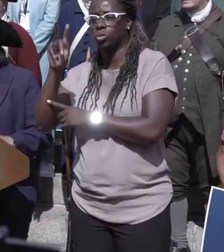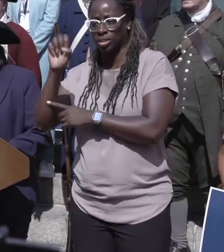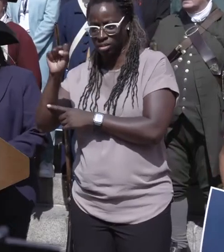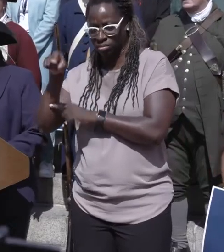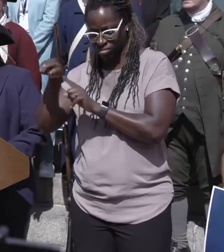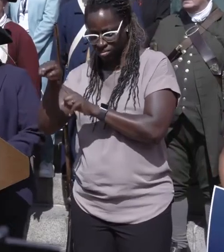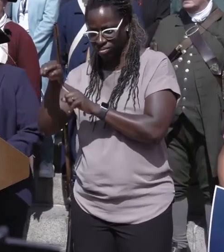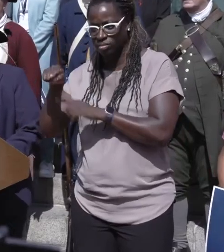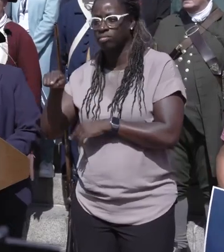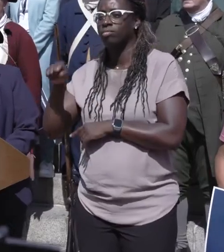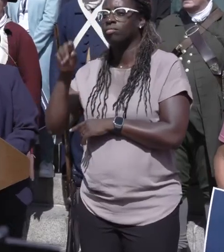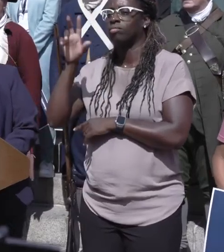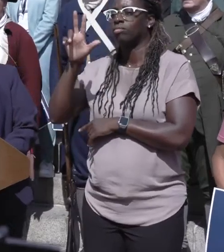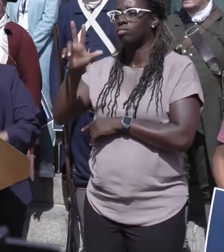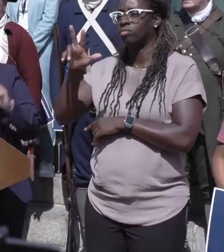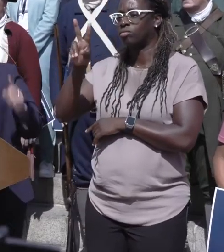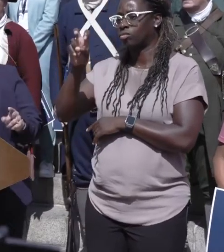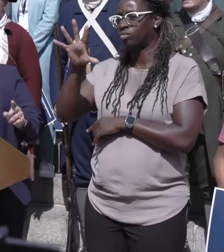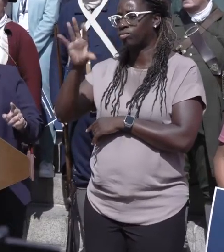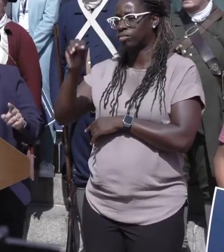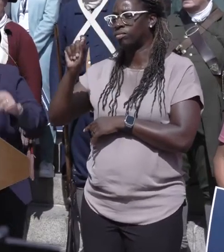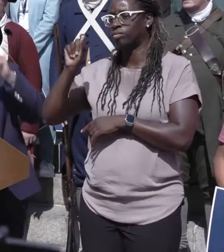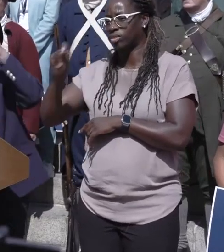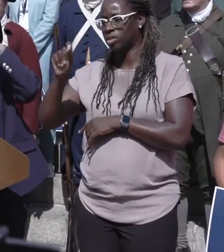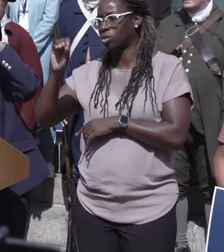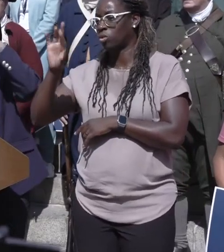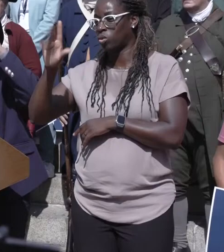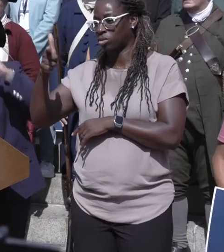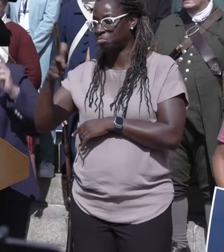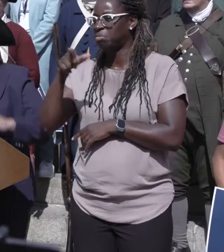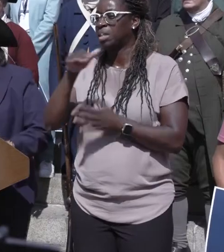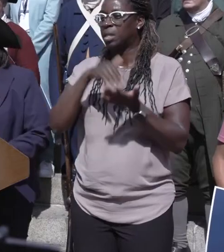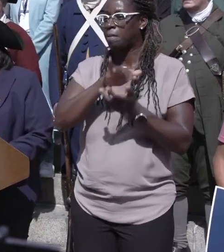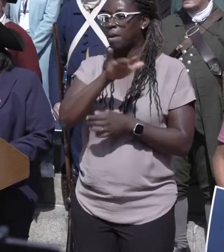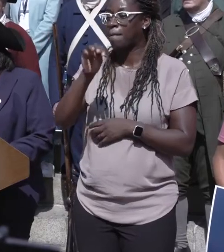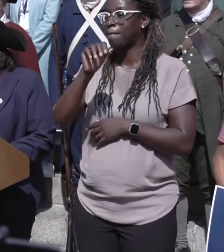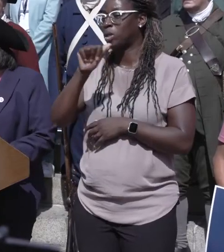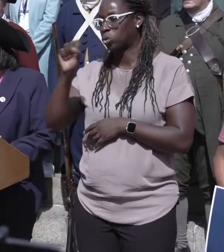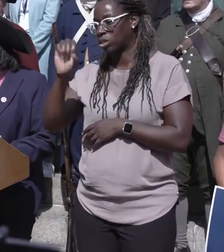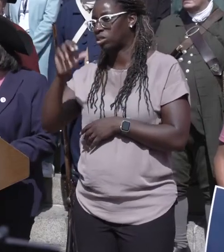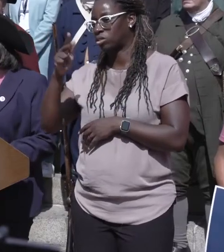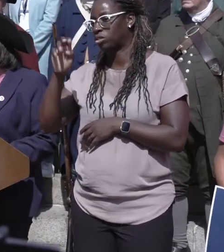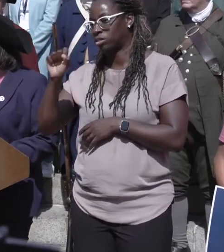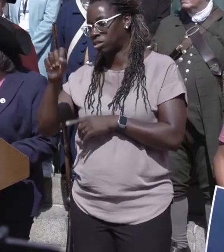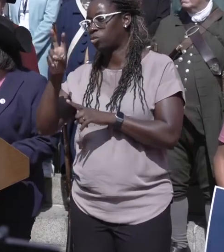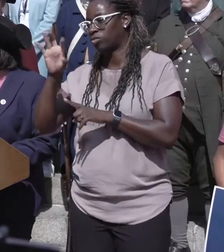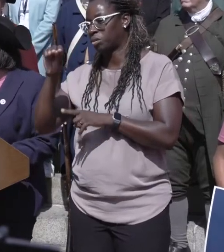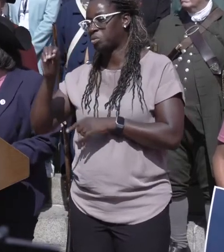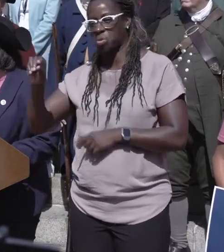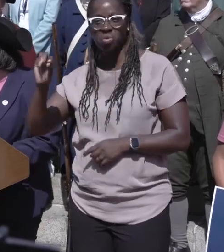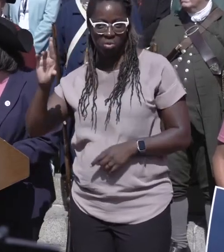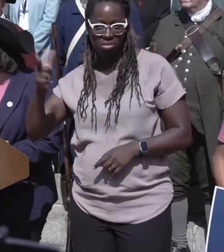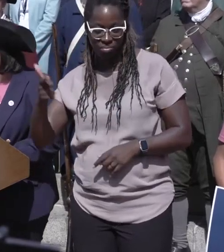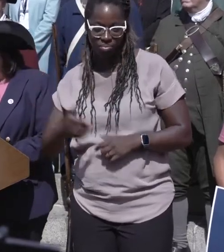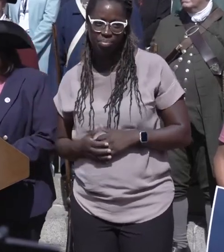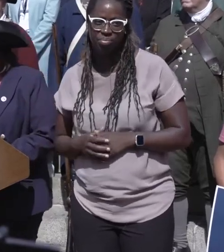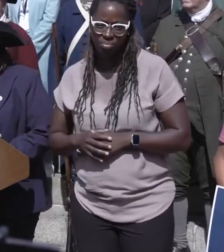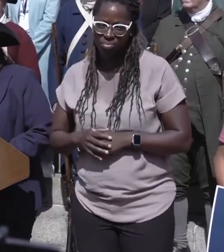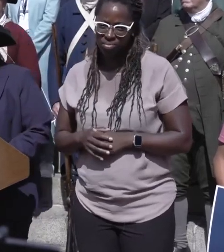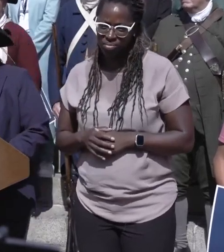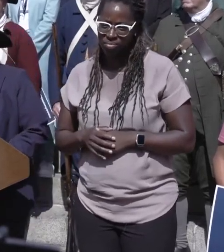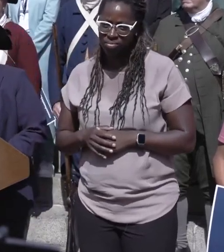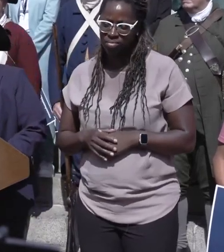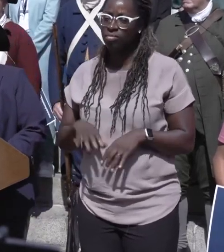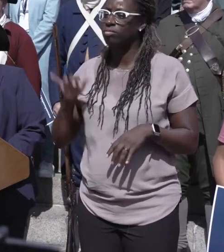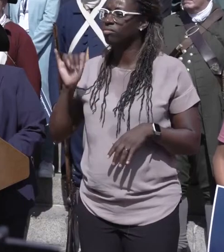you all around the state and celebrate our history together as a state. The history we made, the history we're going to make as we continue with